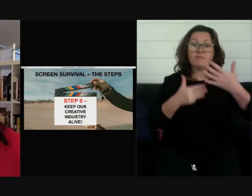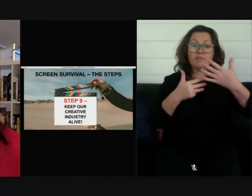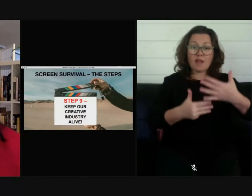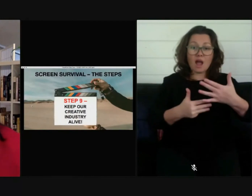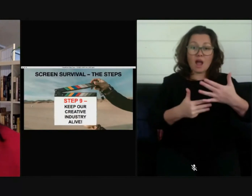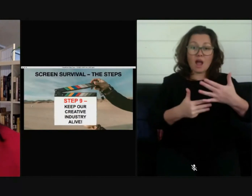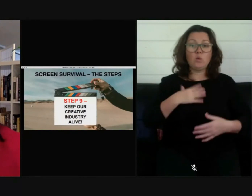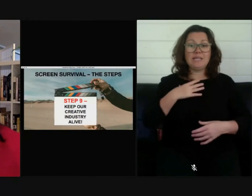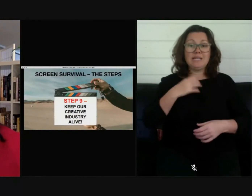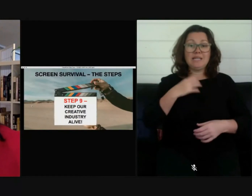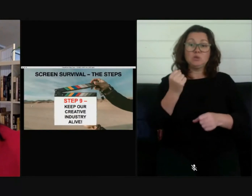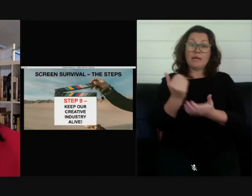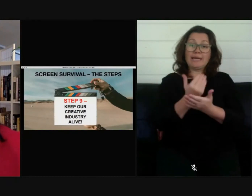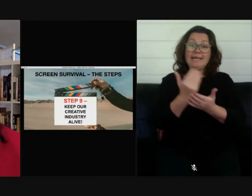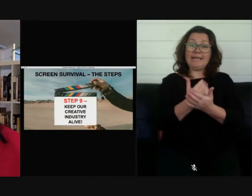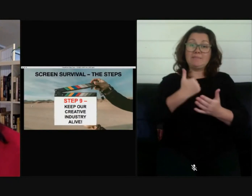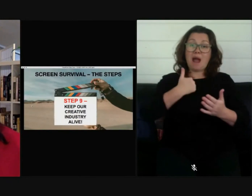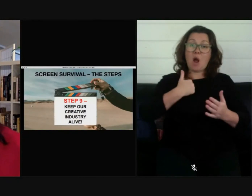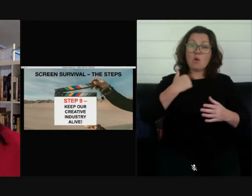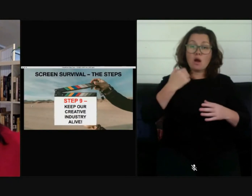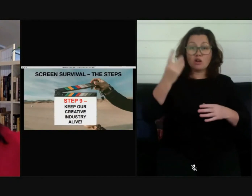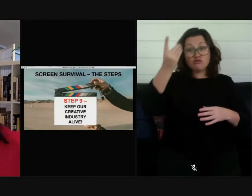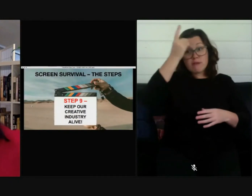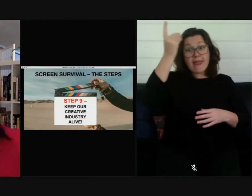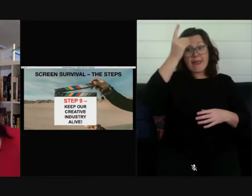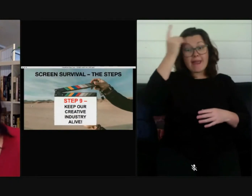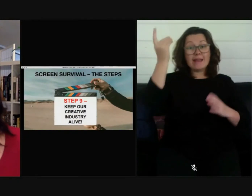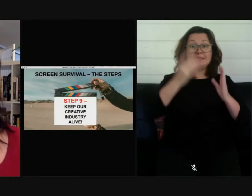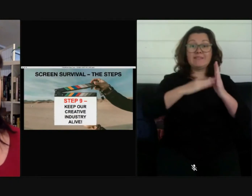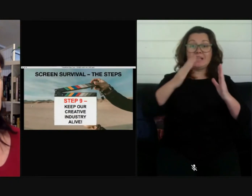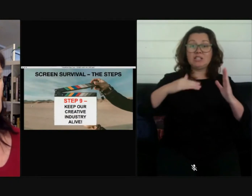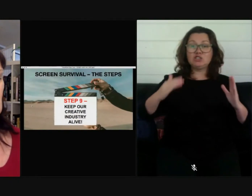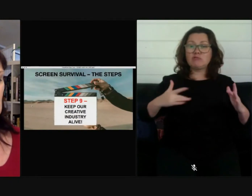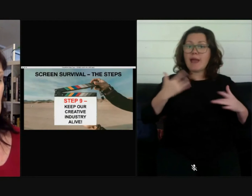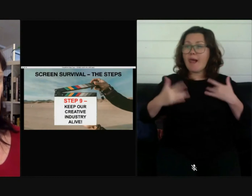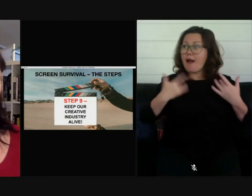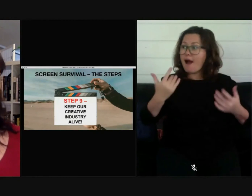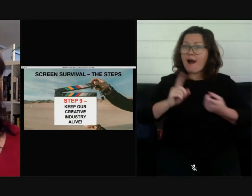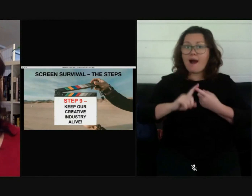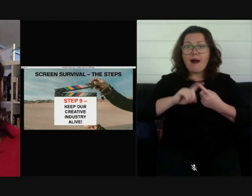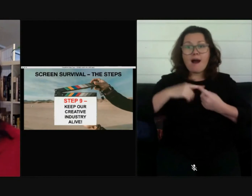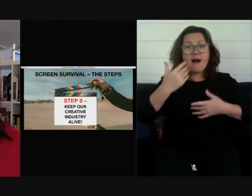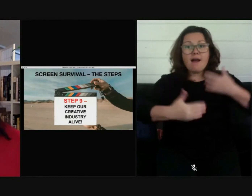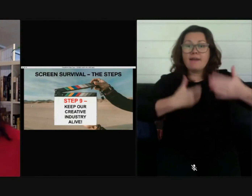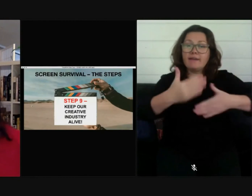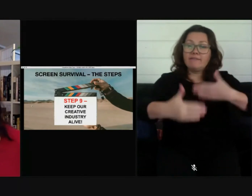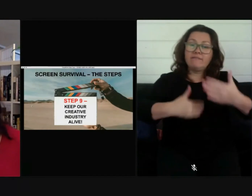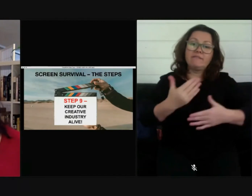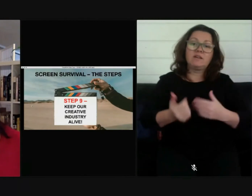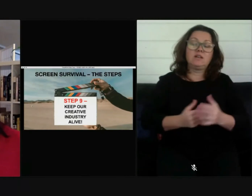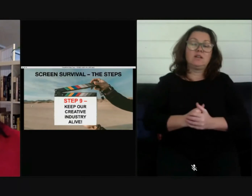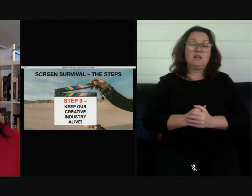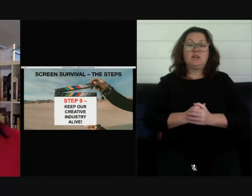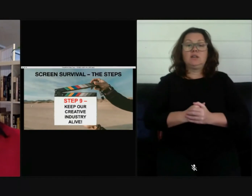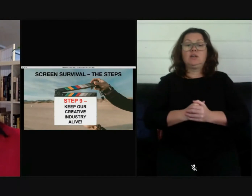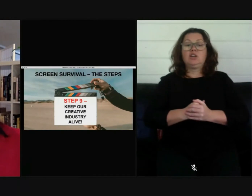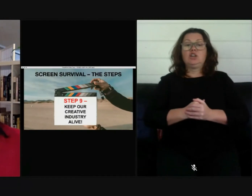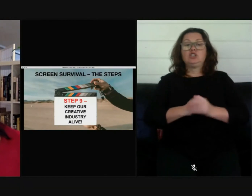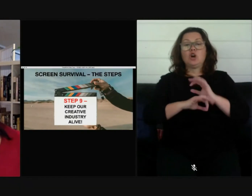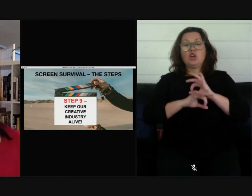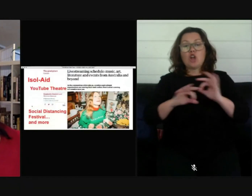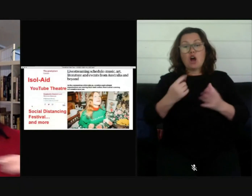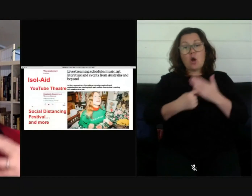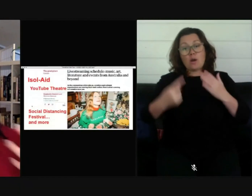thinking outside of our screen bubble. It's really important to make sure